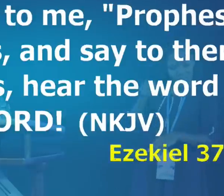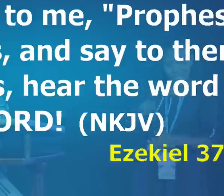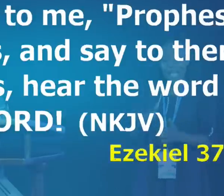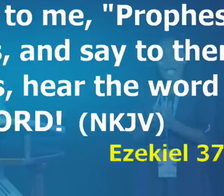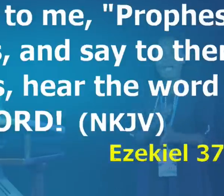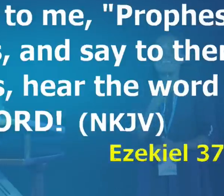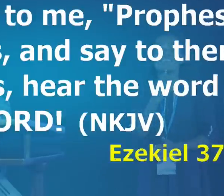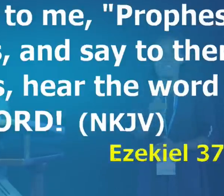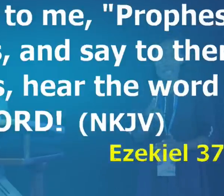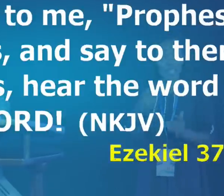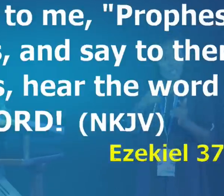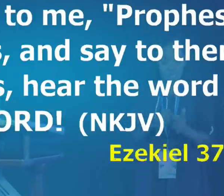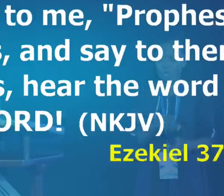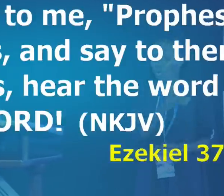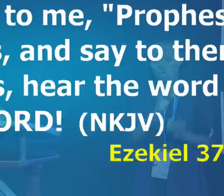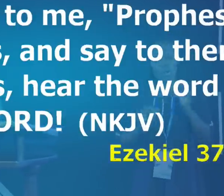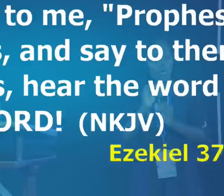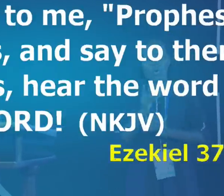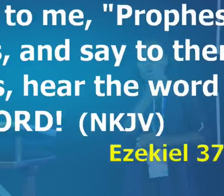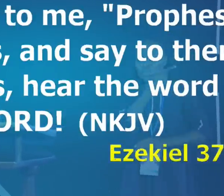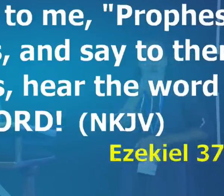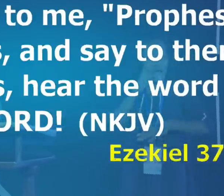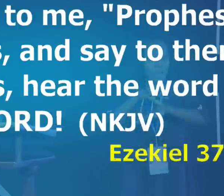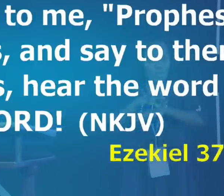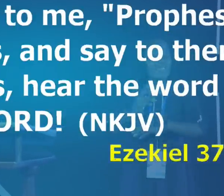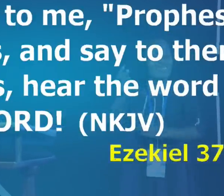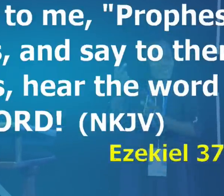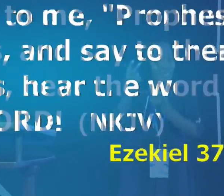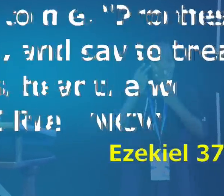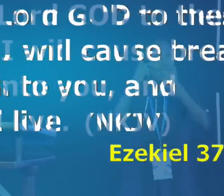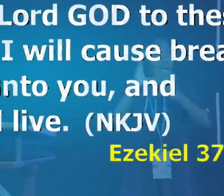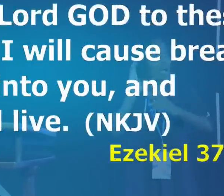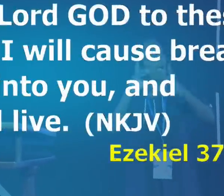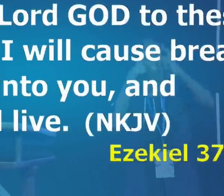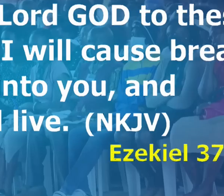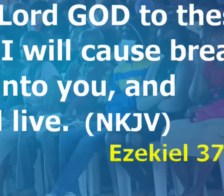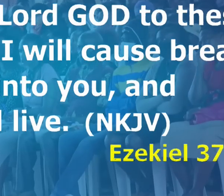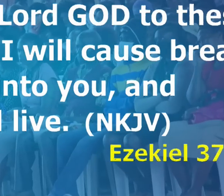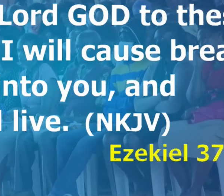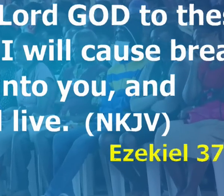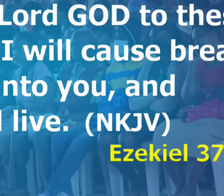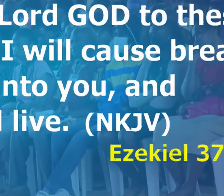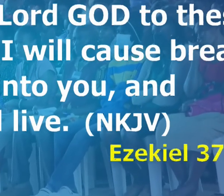say to them, 'O dry bones, hear the word of the Lord.